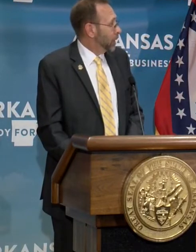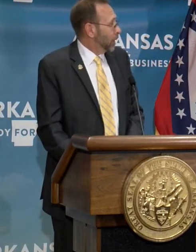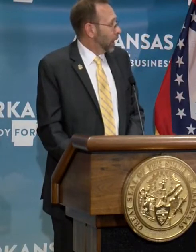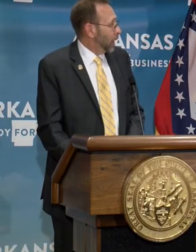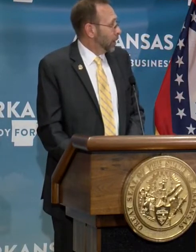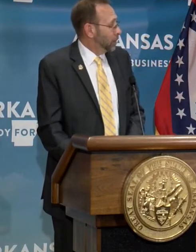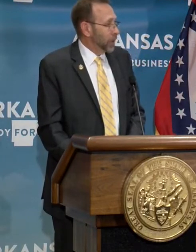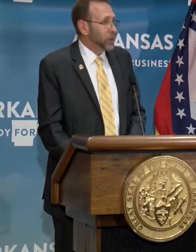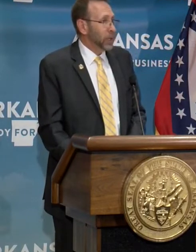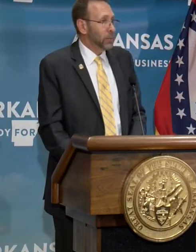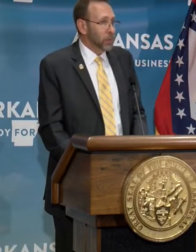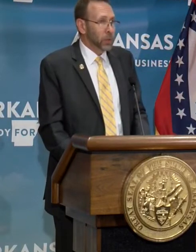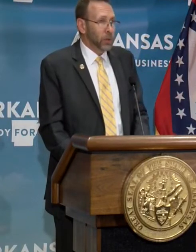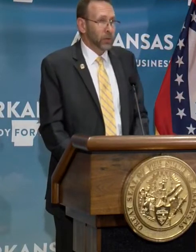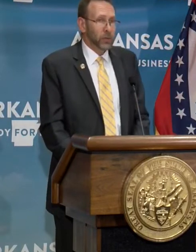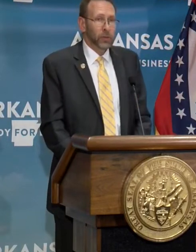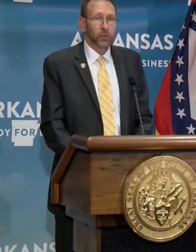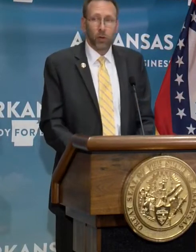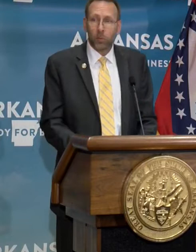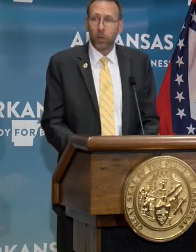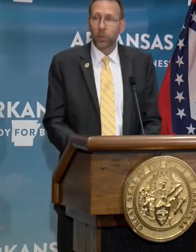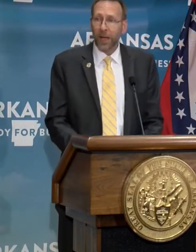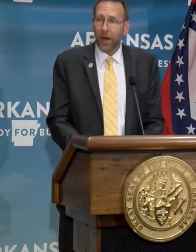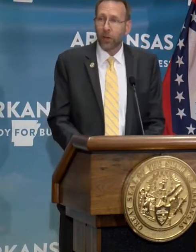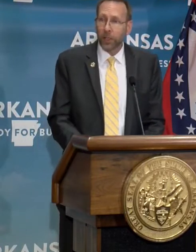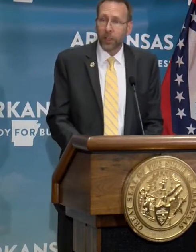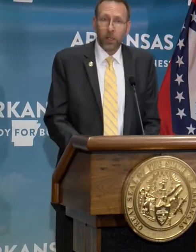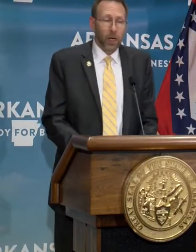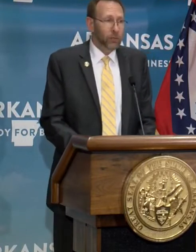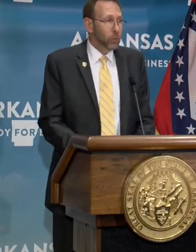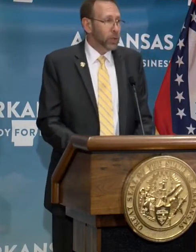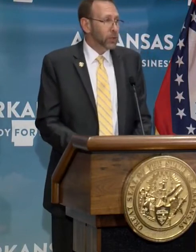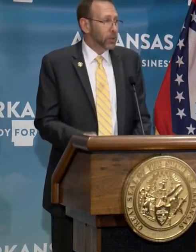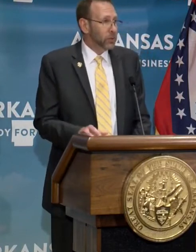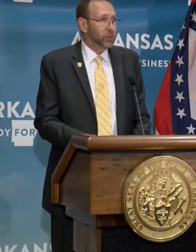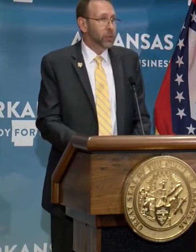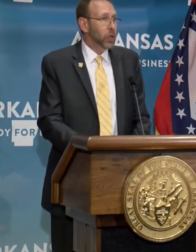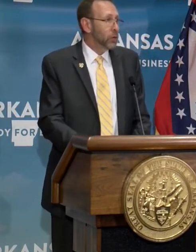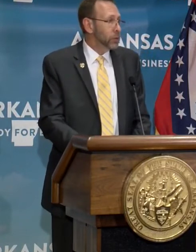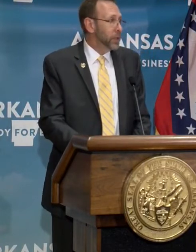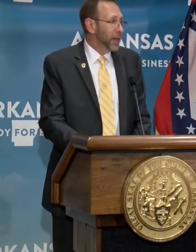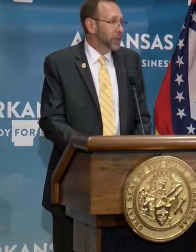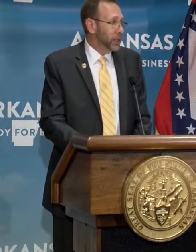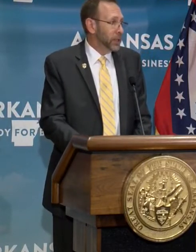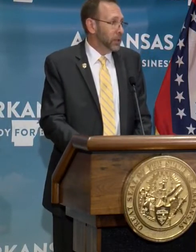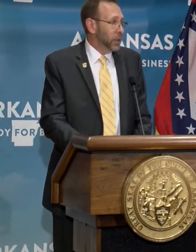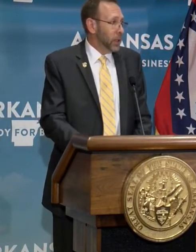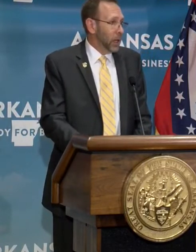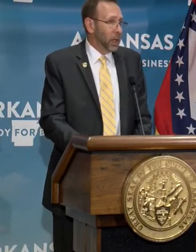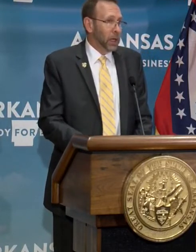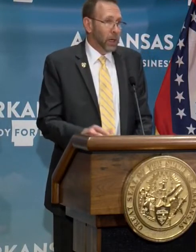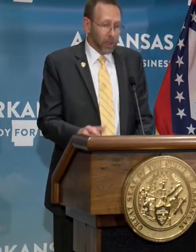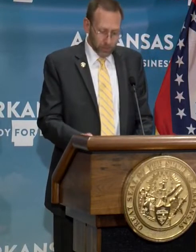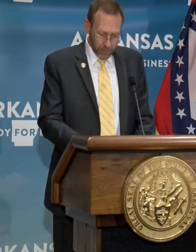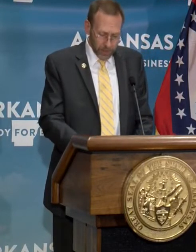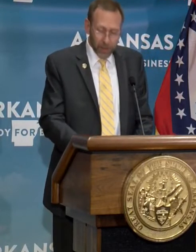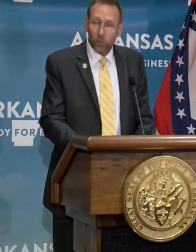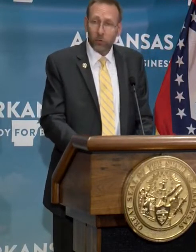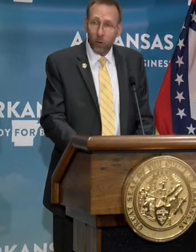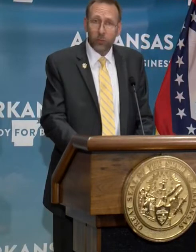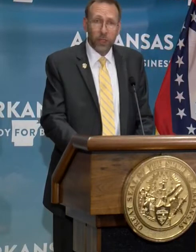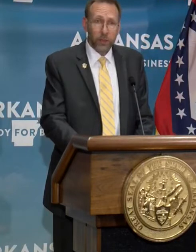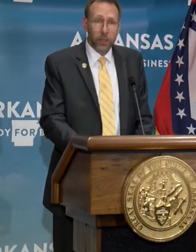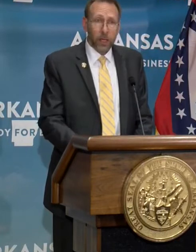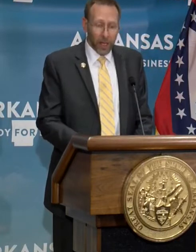them. But this is the sobering reality of what severe COVID-19